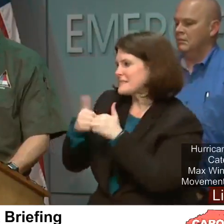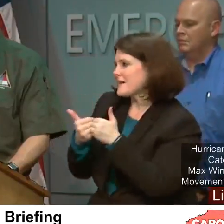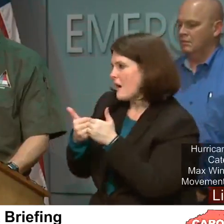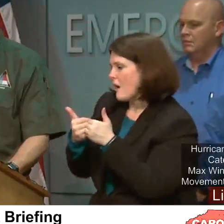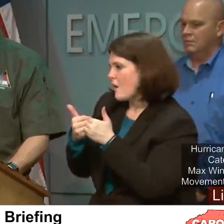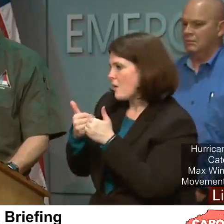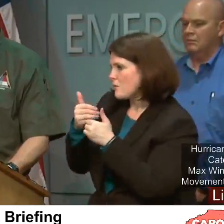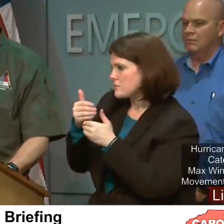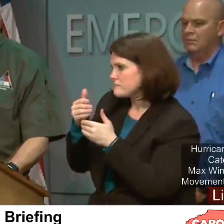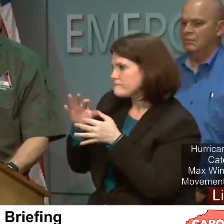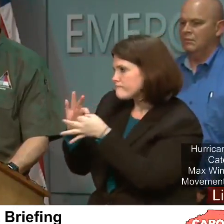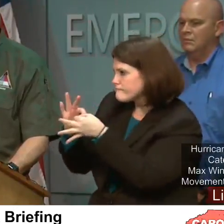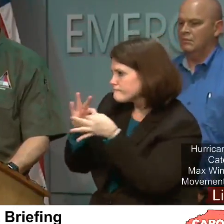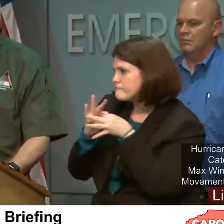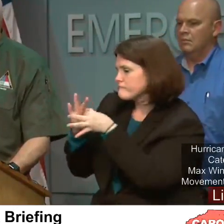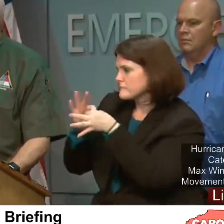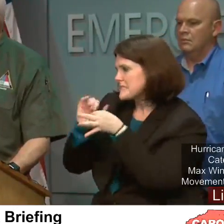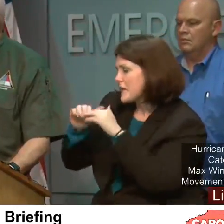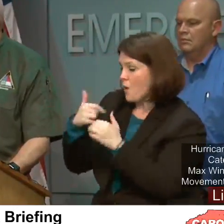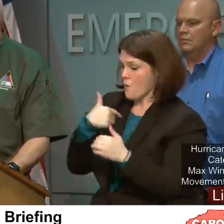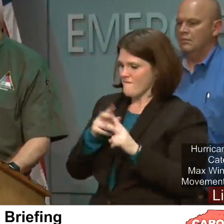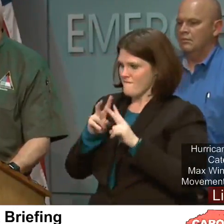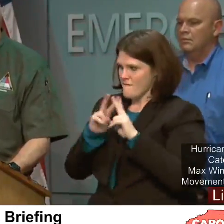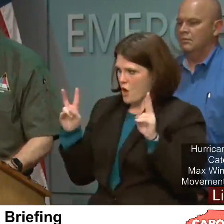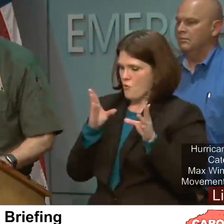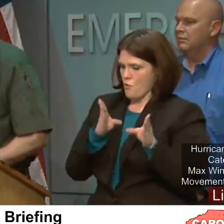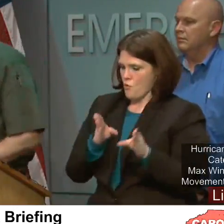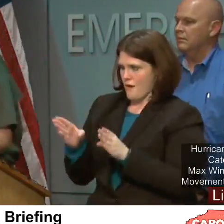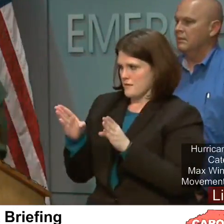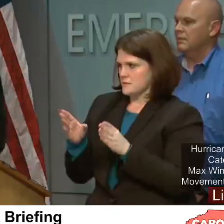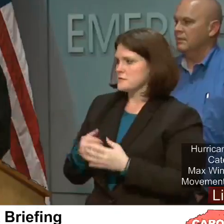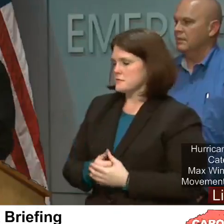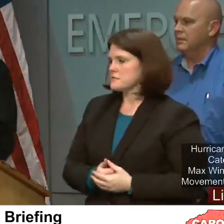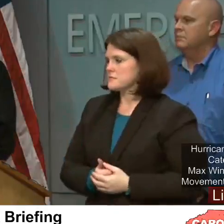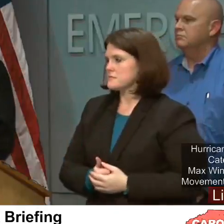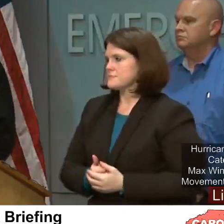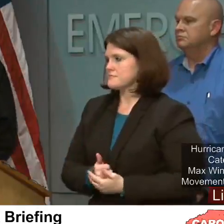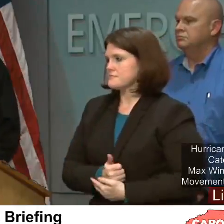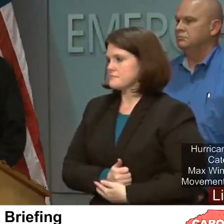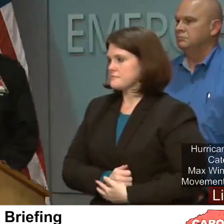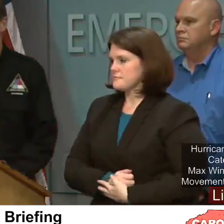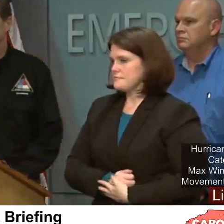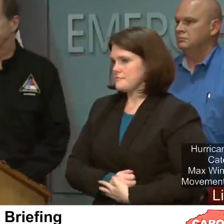basically we're organized, and that's how we manage them.